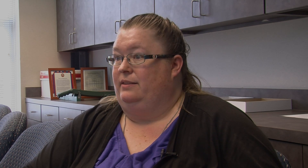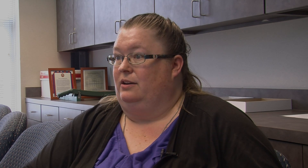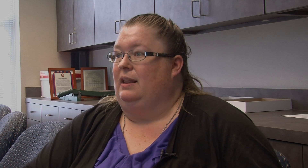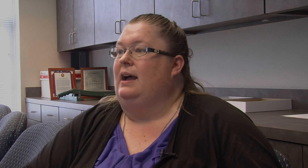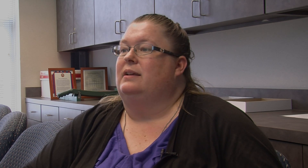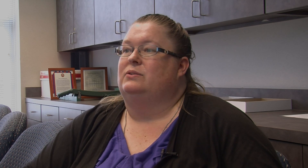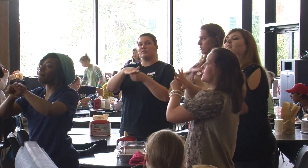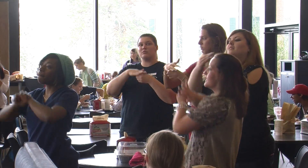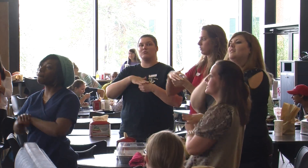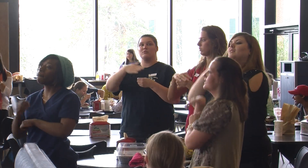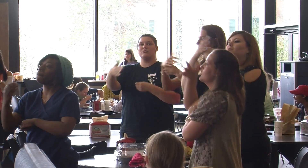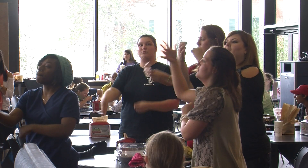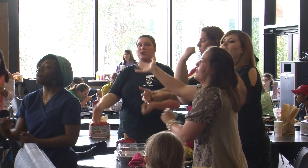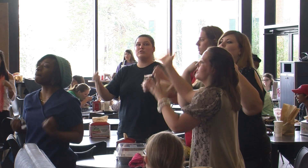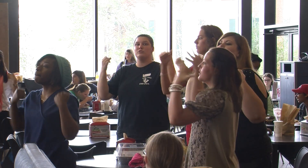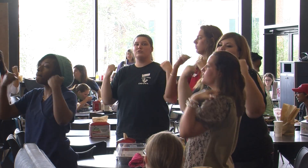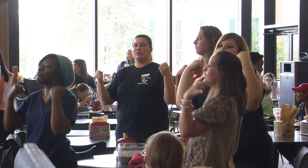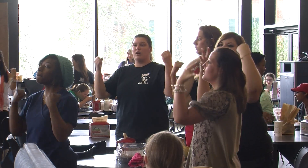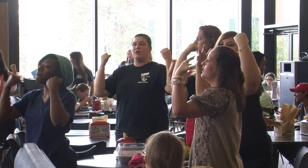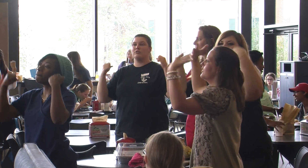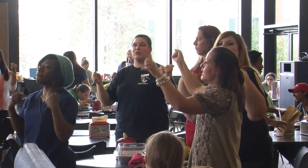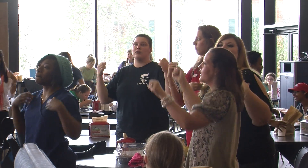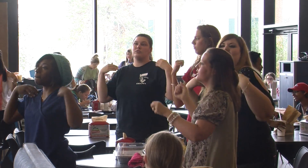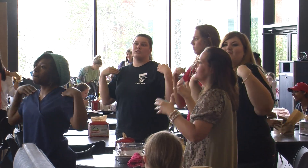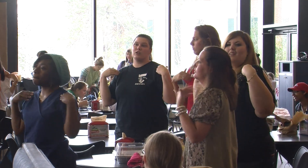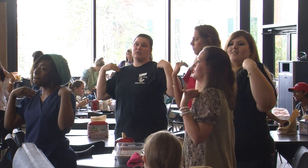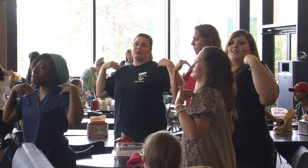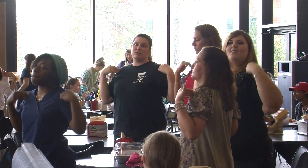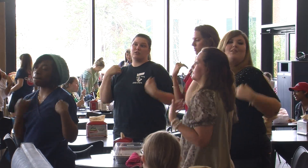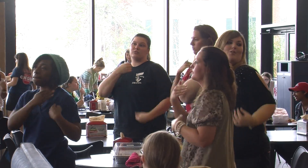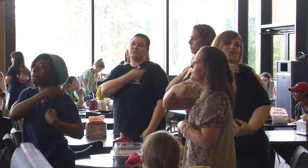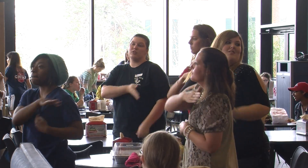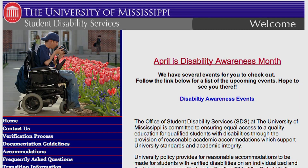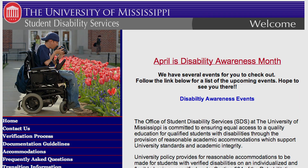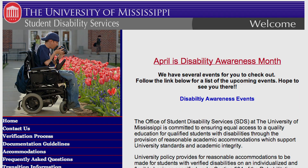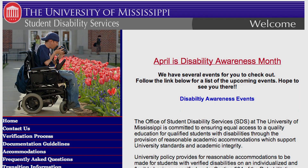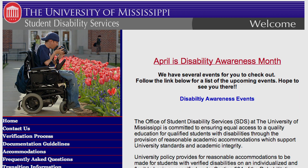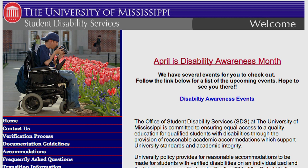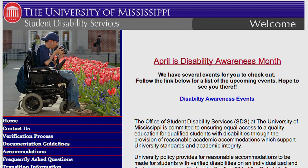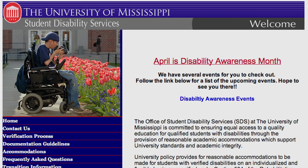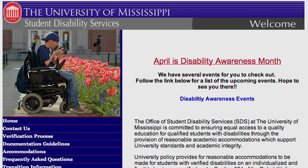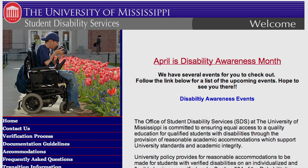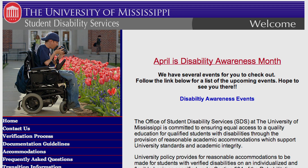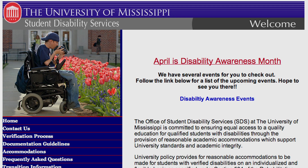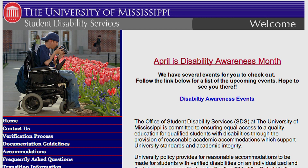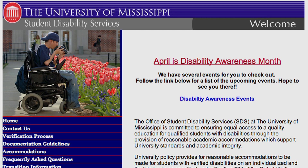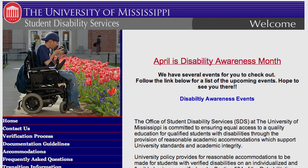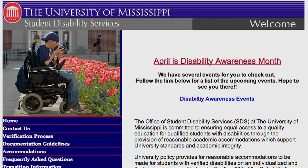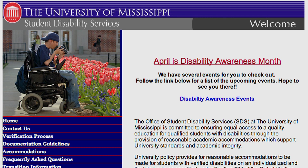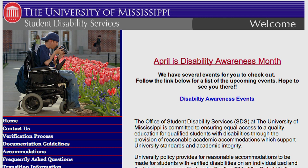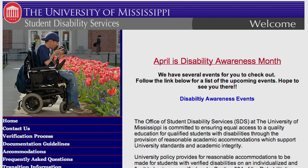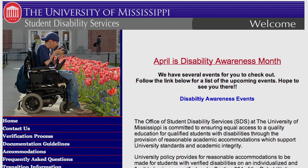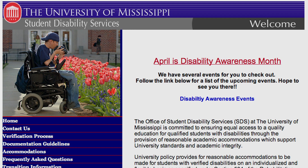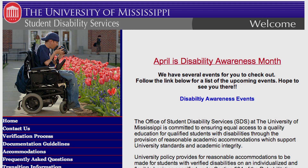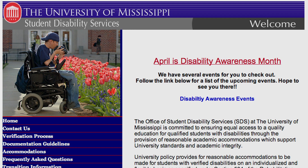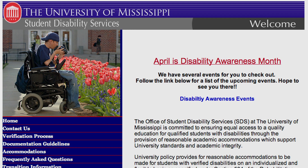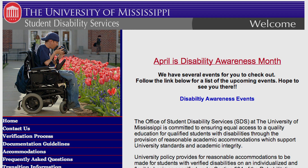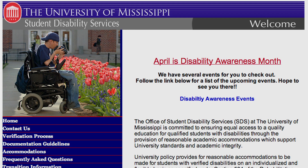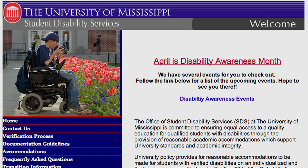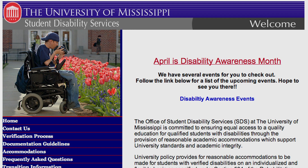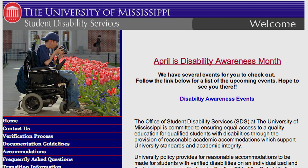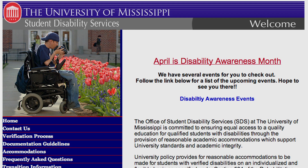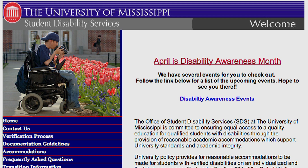interpreter in their class. For more information on upcoming events and how you can participate, check out their website